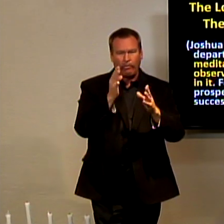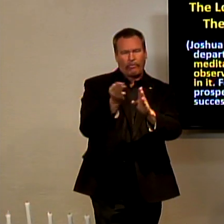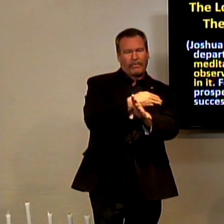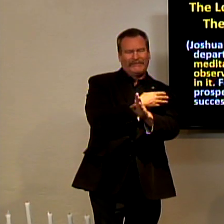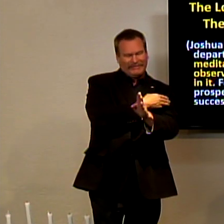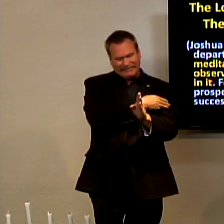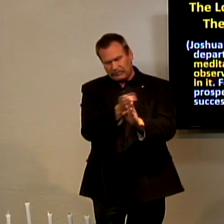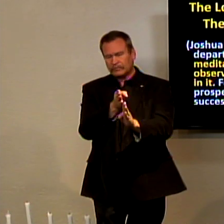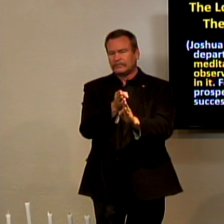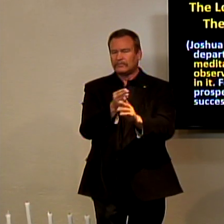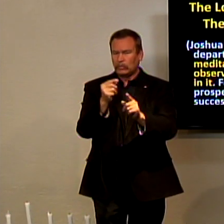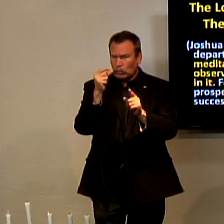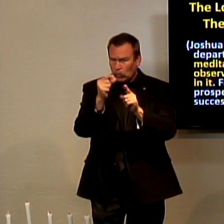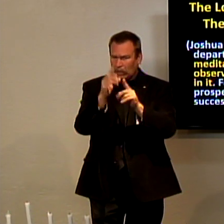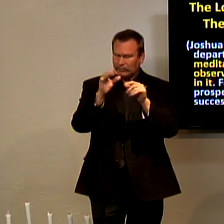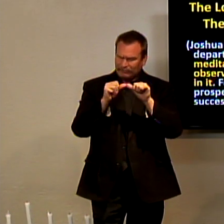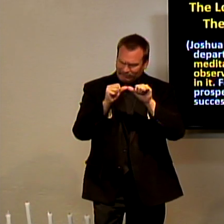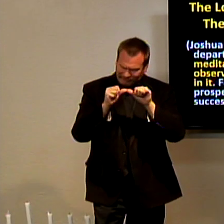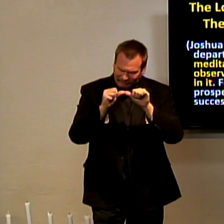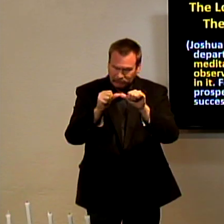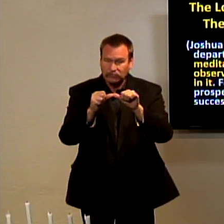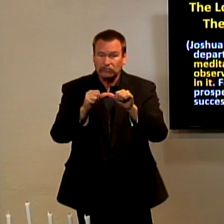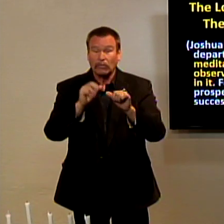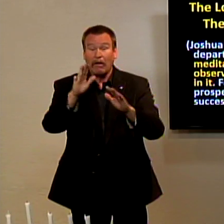left, because you're going to make mistakes. Focus in on the Word of God.